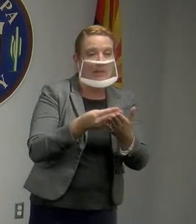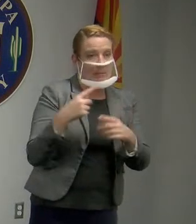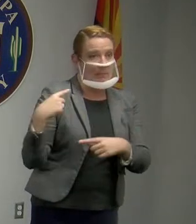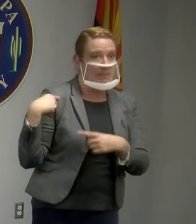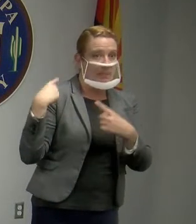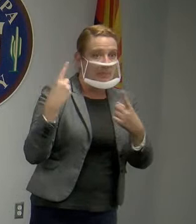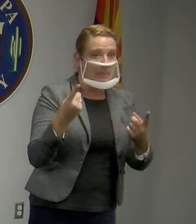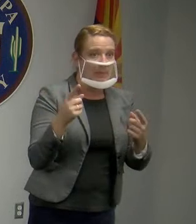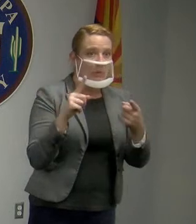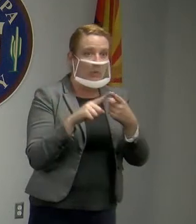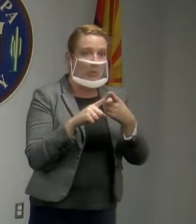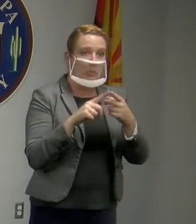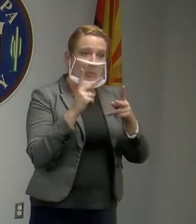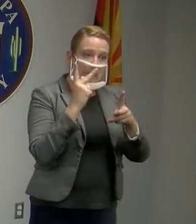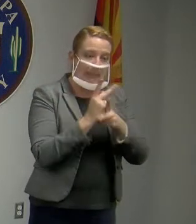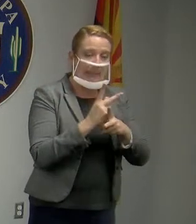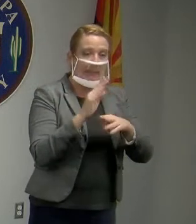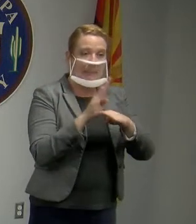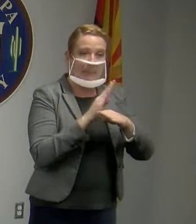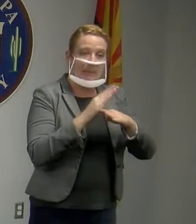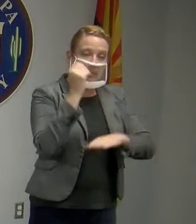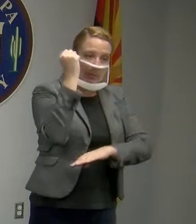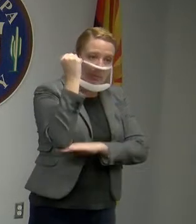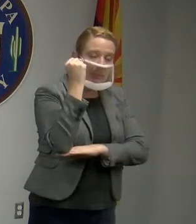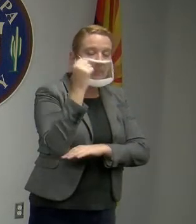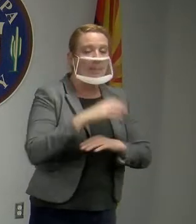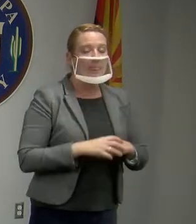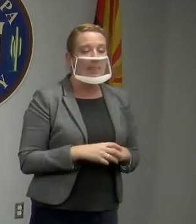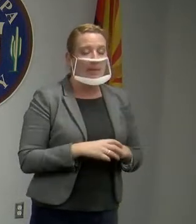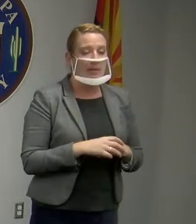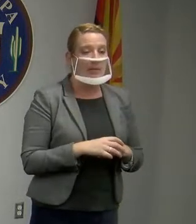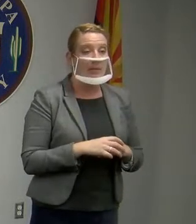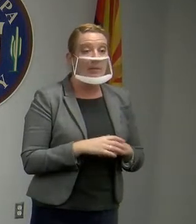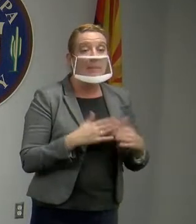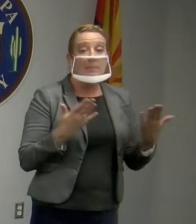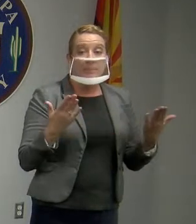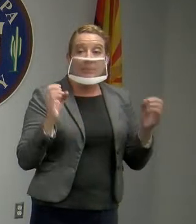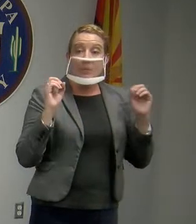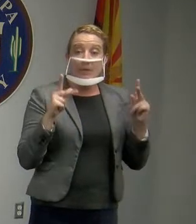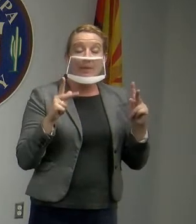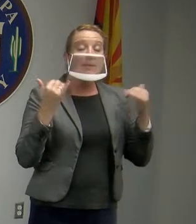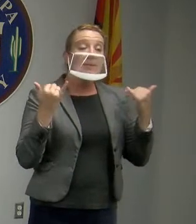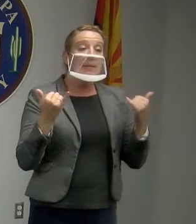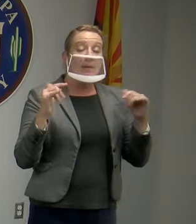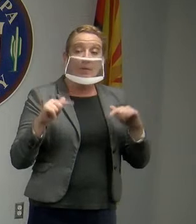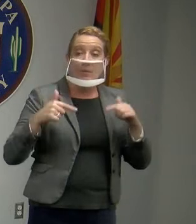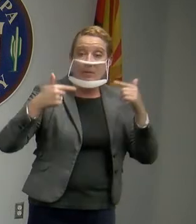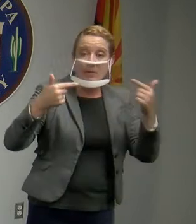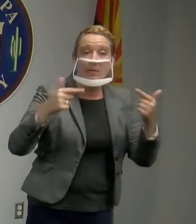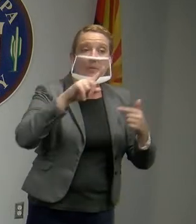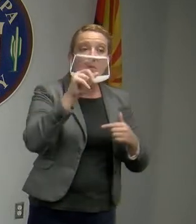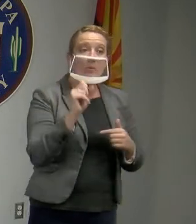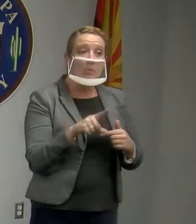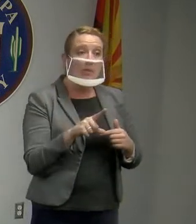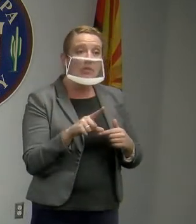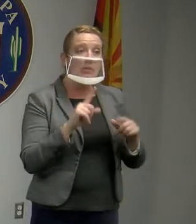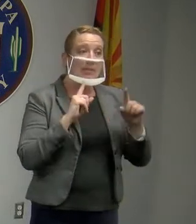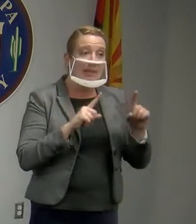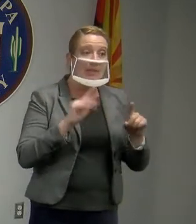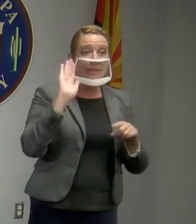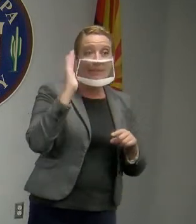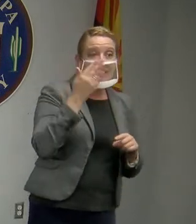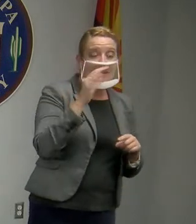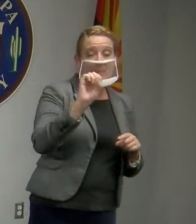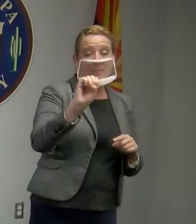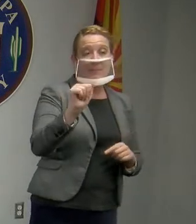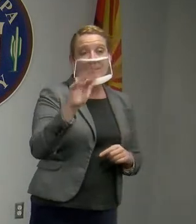you have any questions about that, I'm happy to answer that. This is the portion where we'll open it up to questions and answers. It looks like Sarah